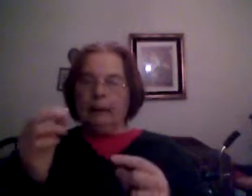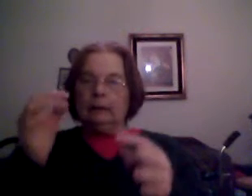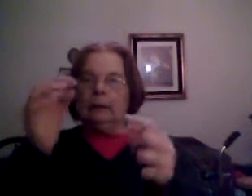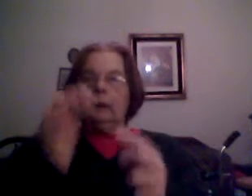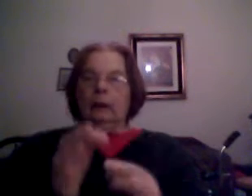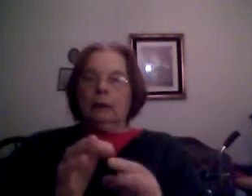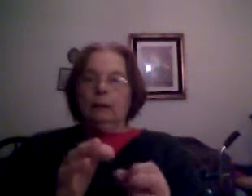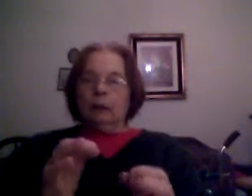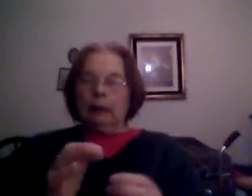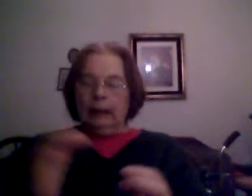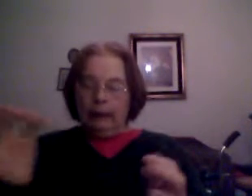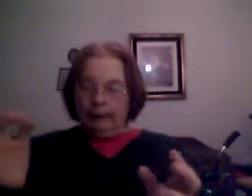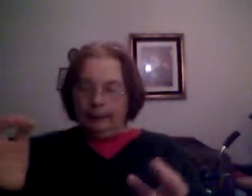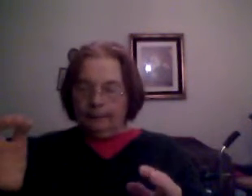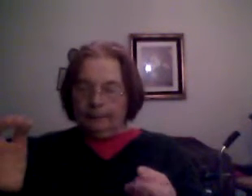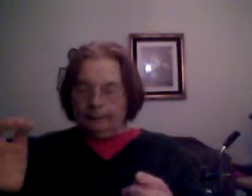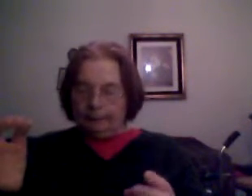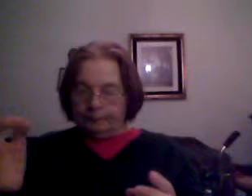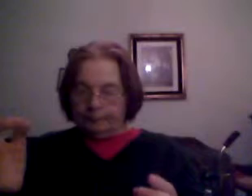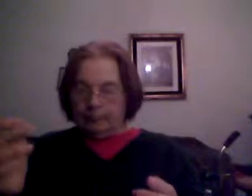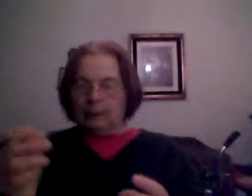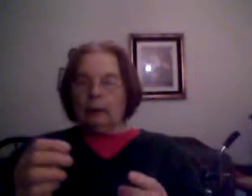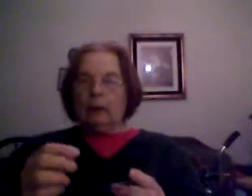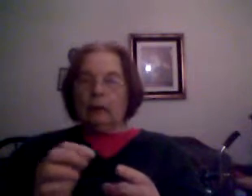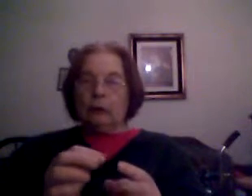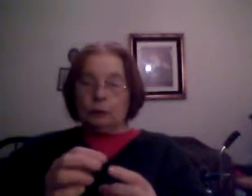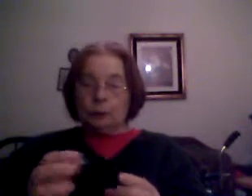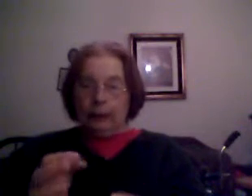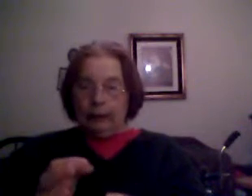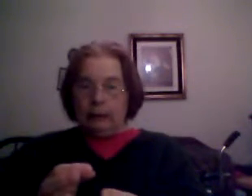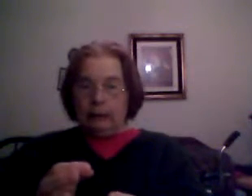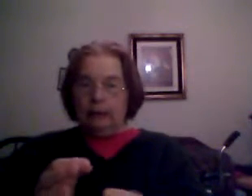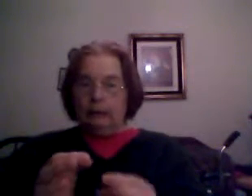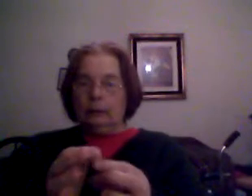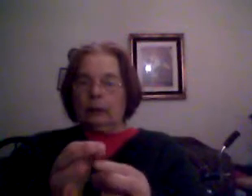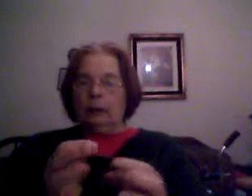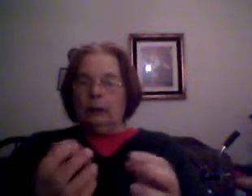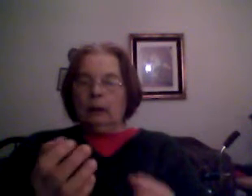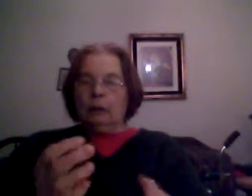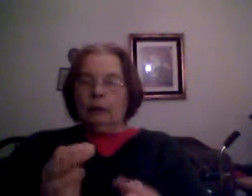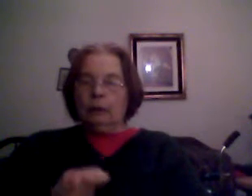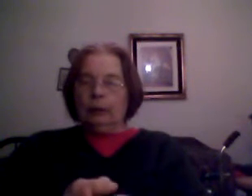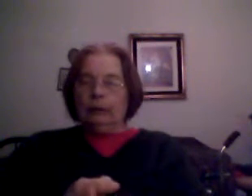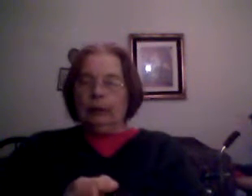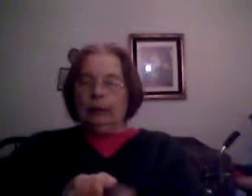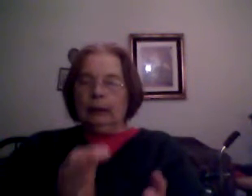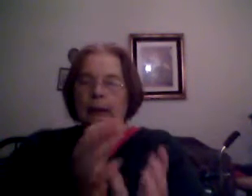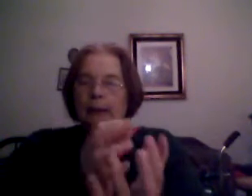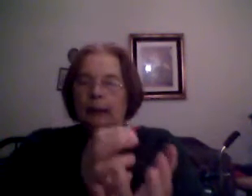Then we would have a spray container, which would be a